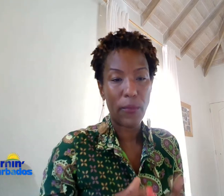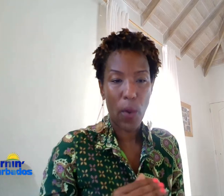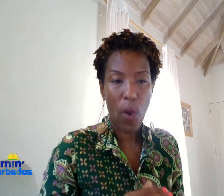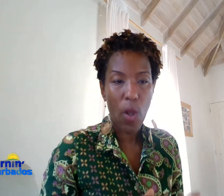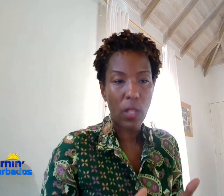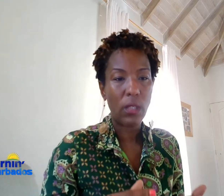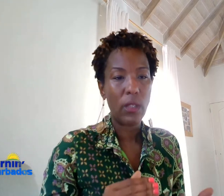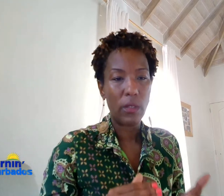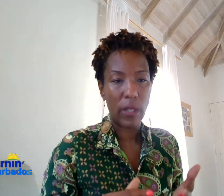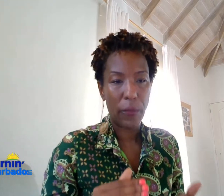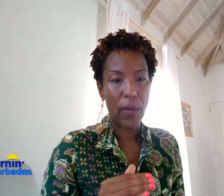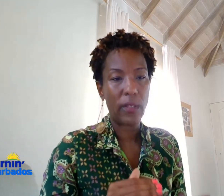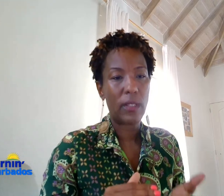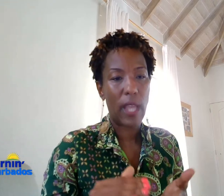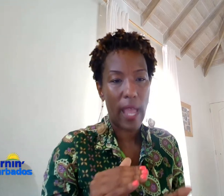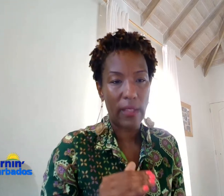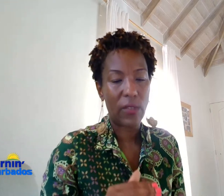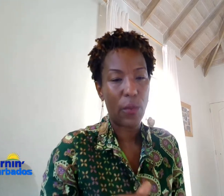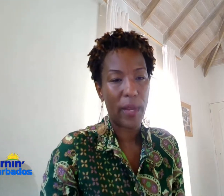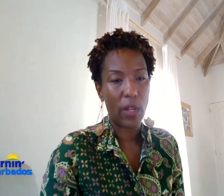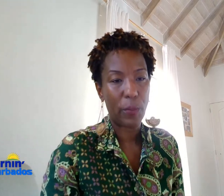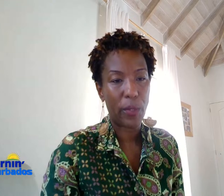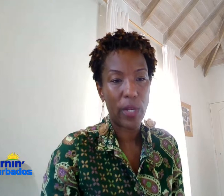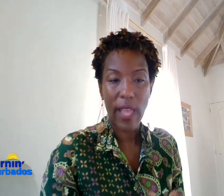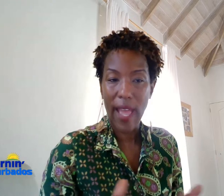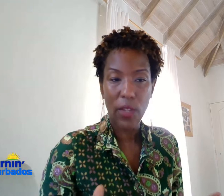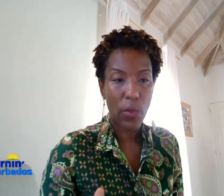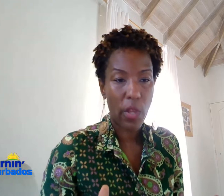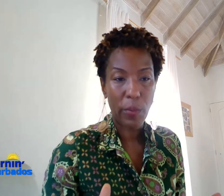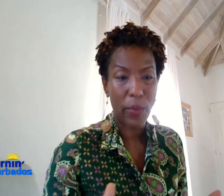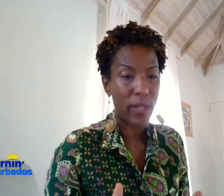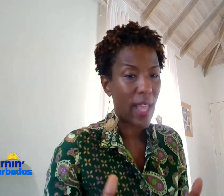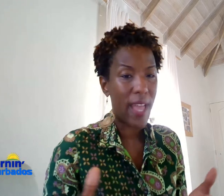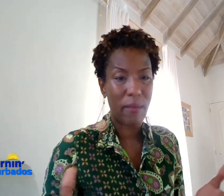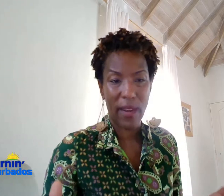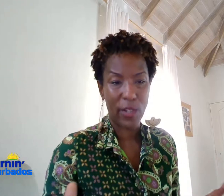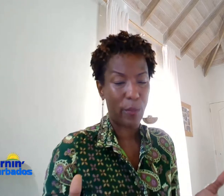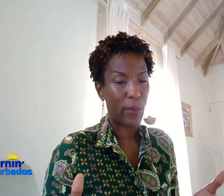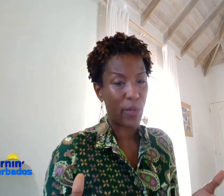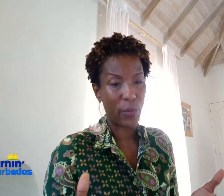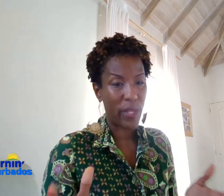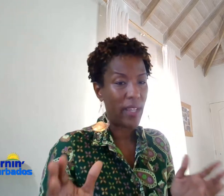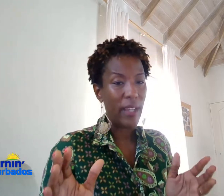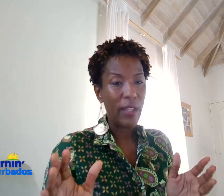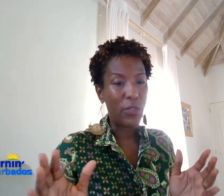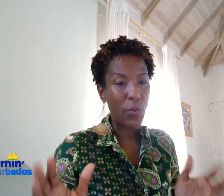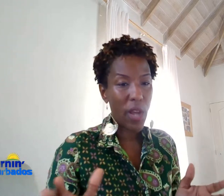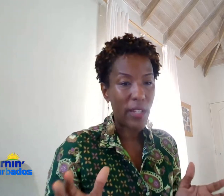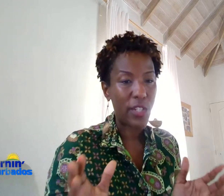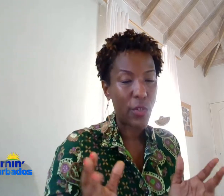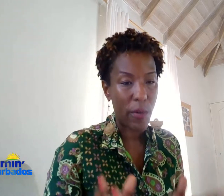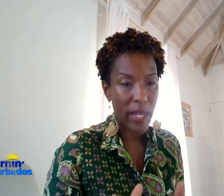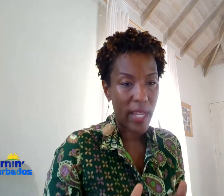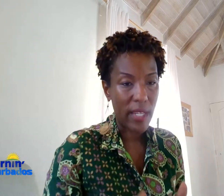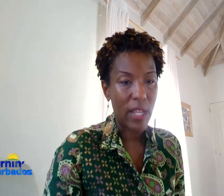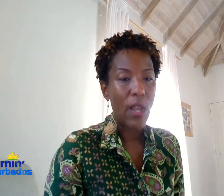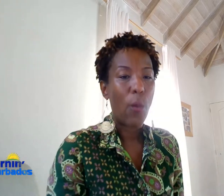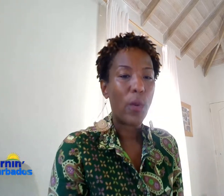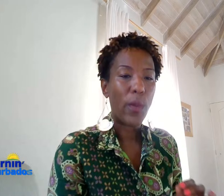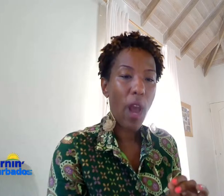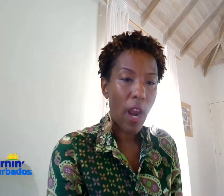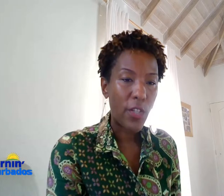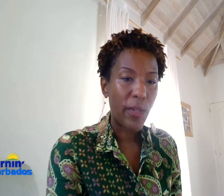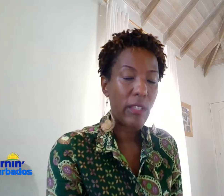other programs for all different kinds of women entrepreneurs and youth entrepreneurs and men entrepreneurs. We do not